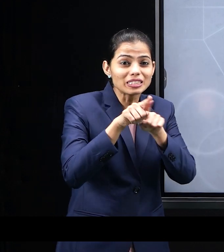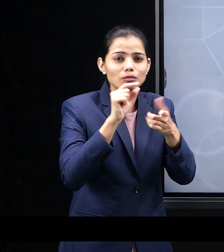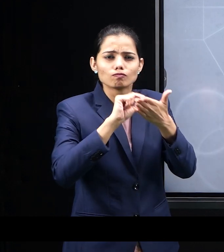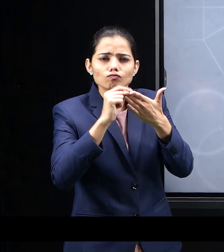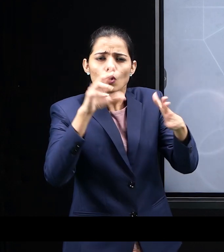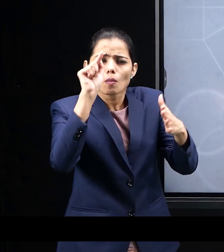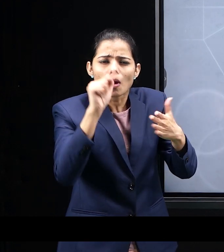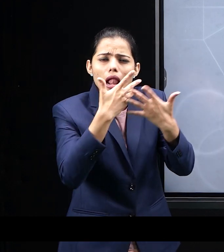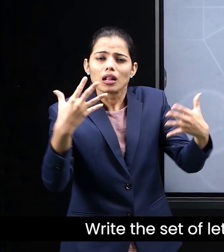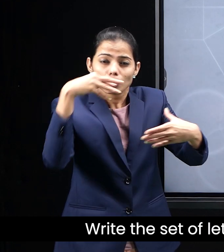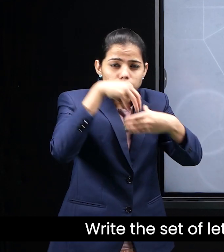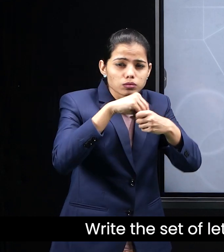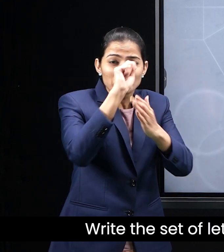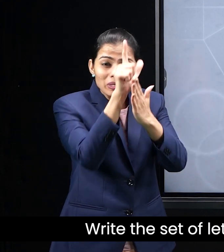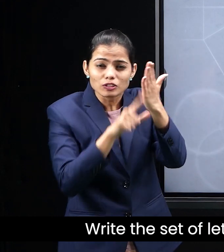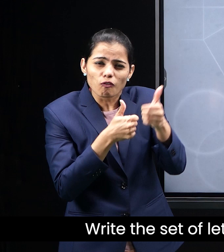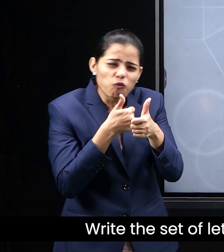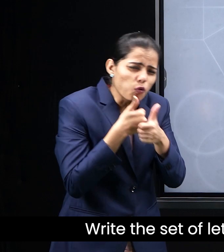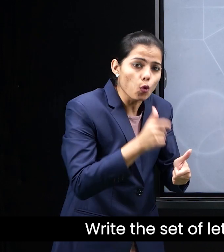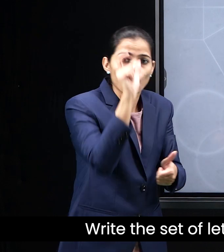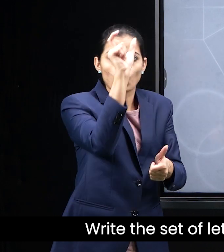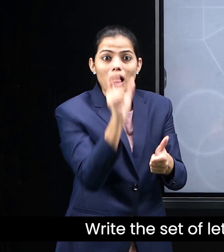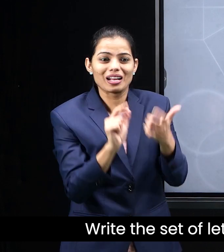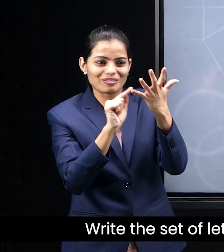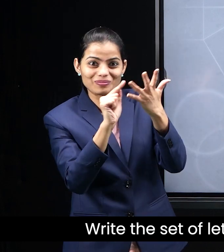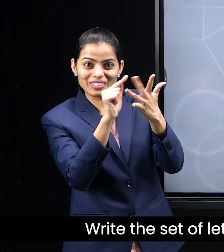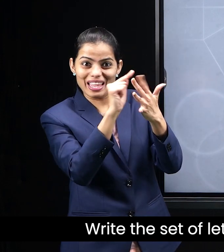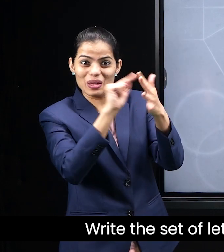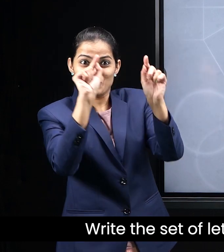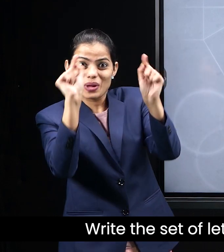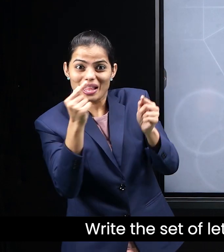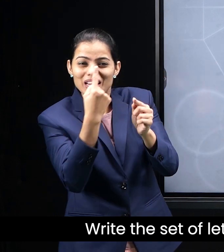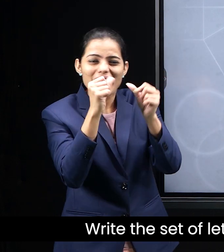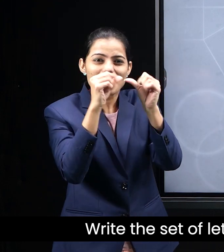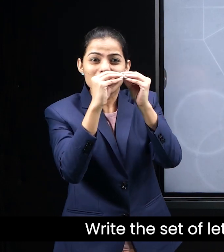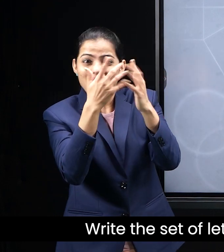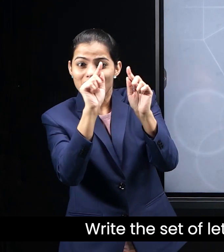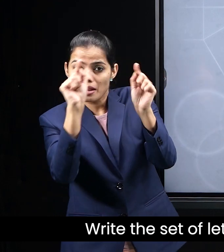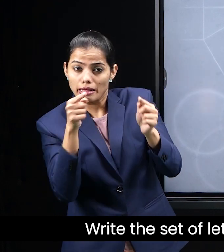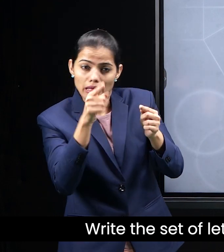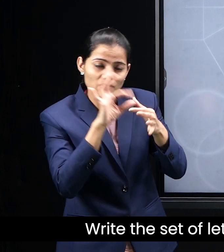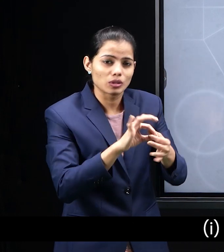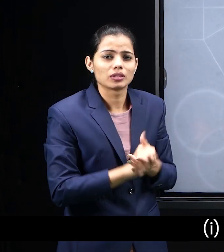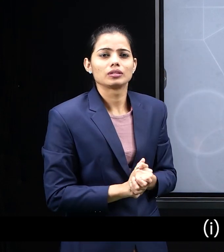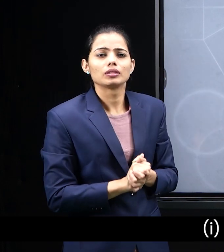Example, write the set of letters of the following words in roster form: assessment,